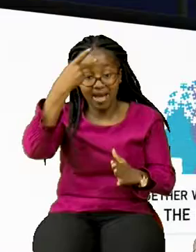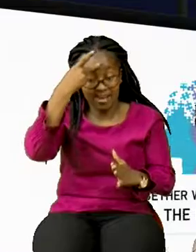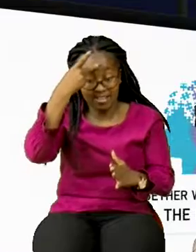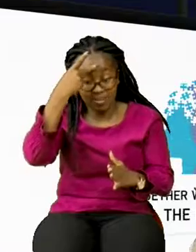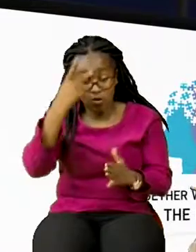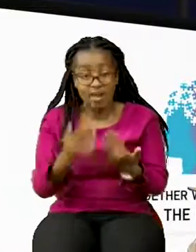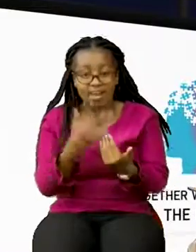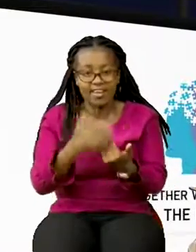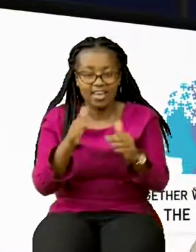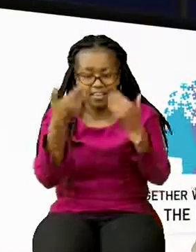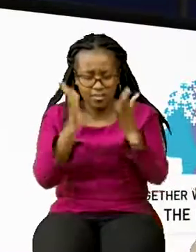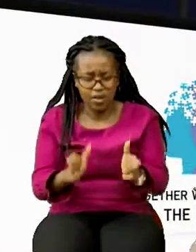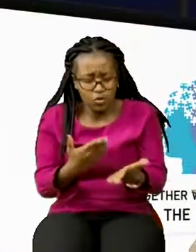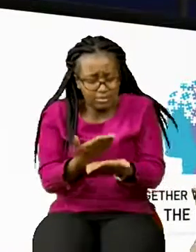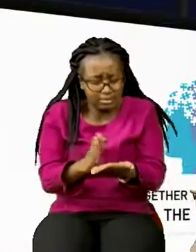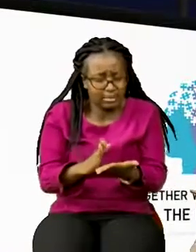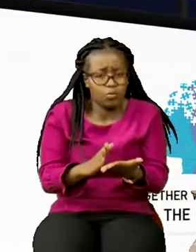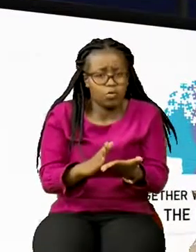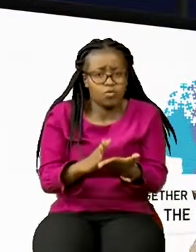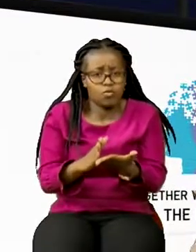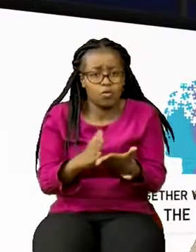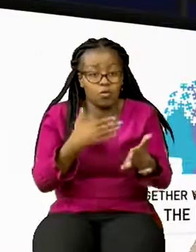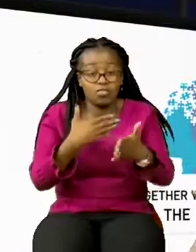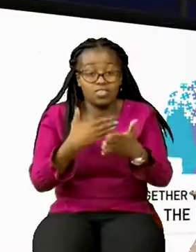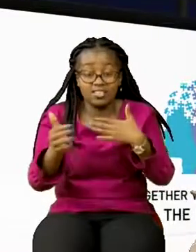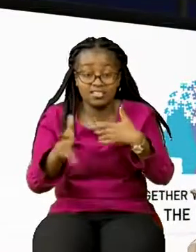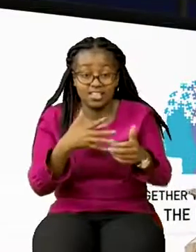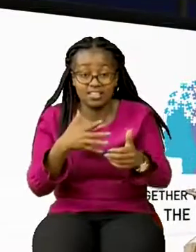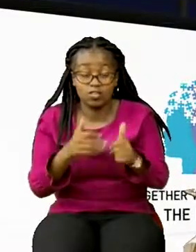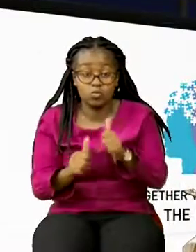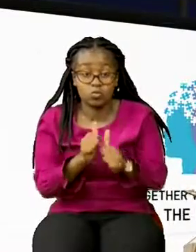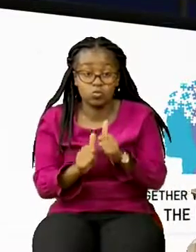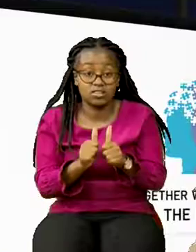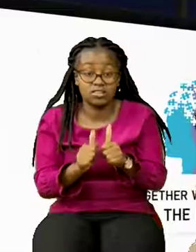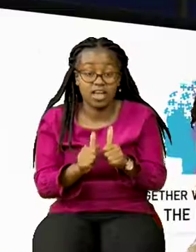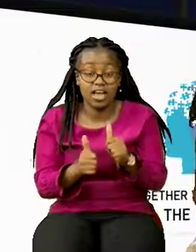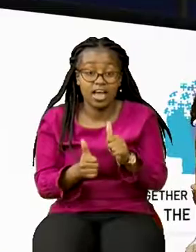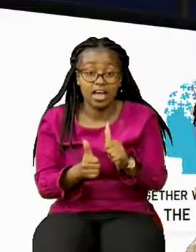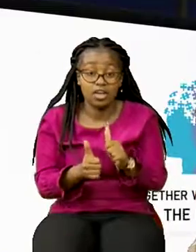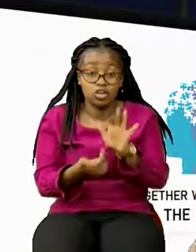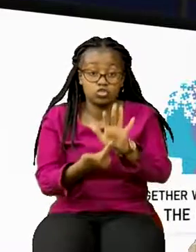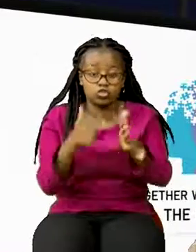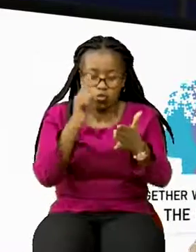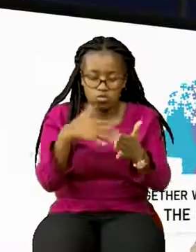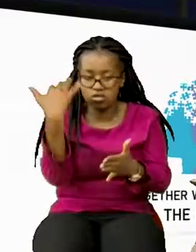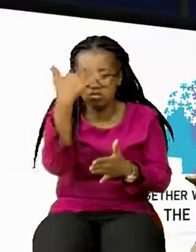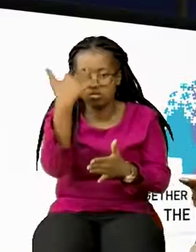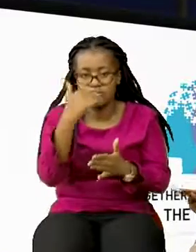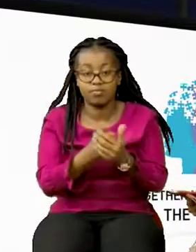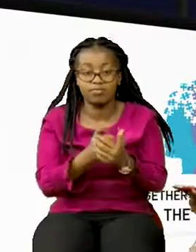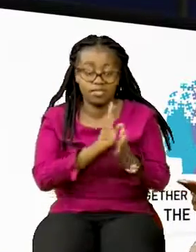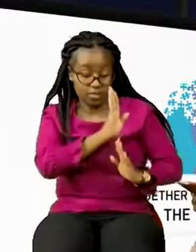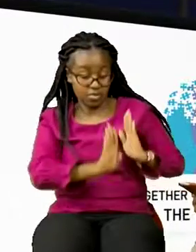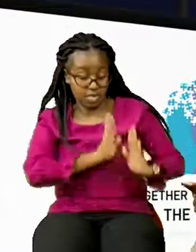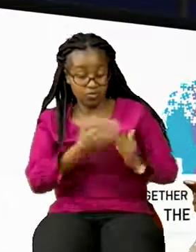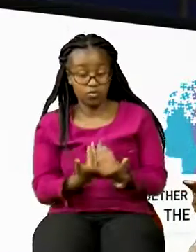a caregiver to see some of the spectrum disorders that are indicators of what autism looks like in the